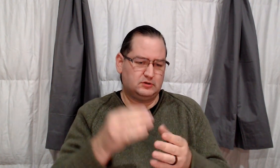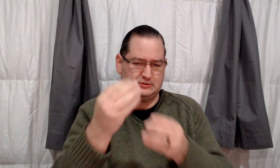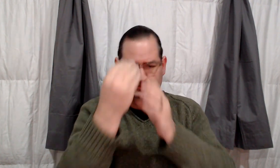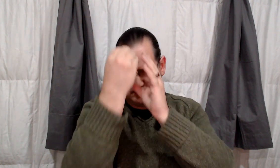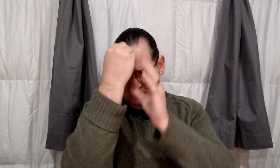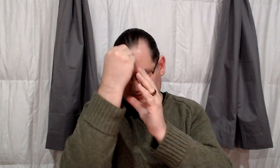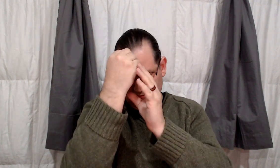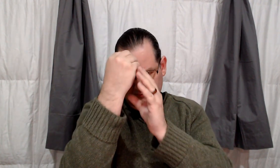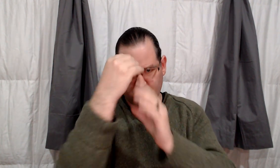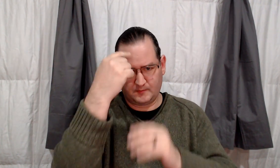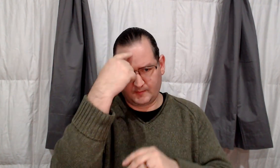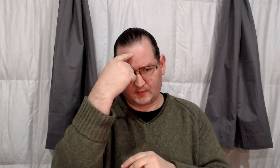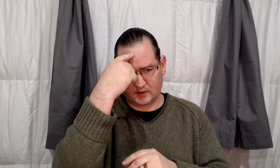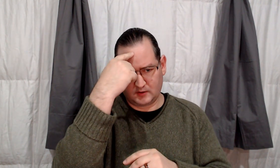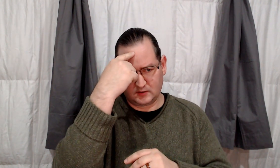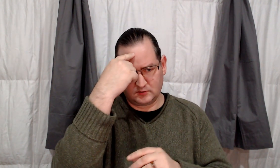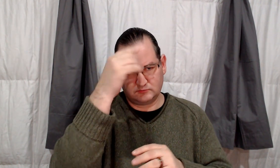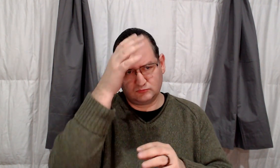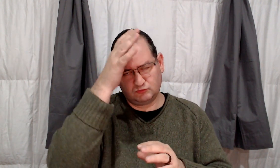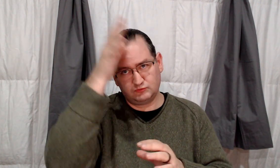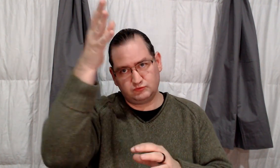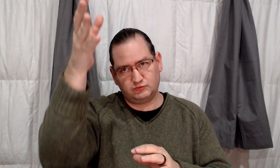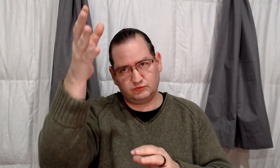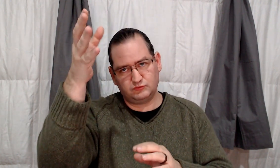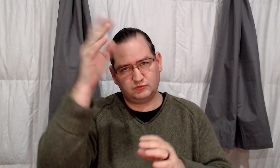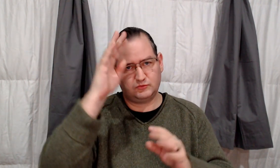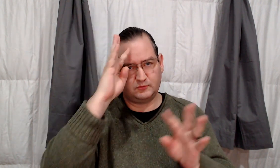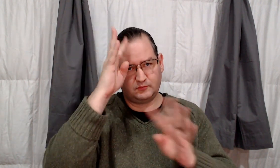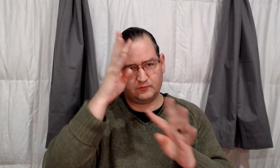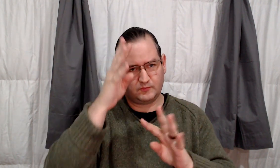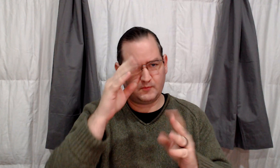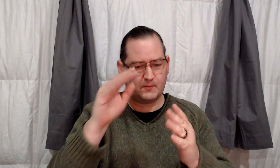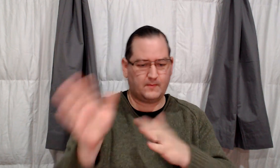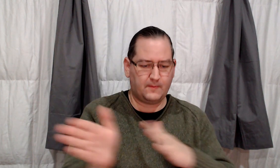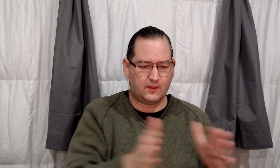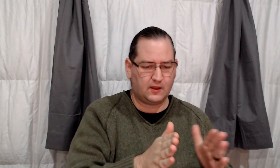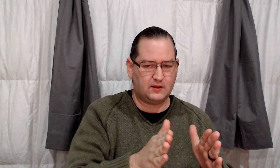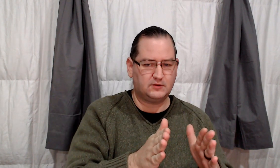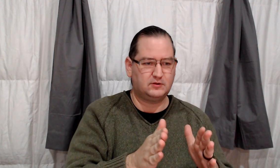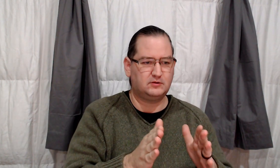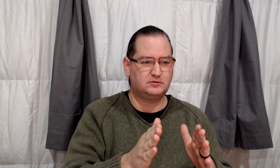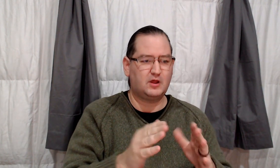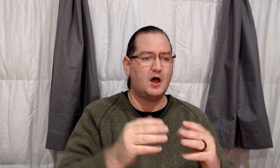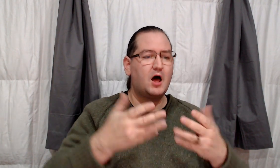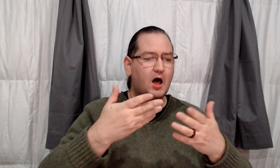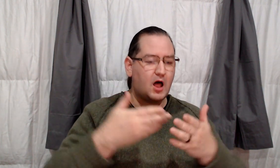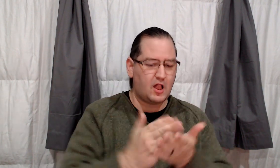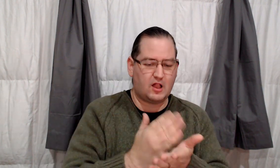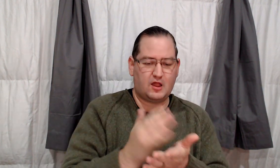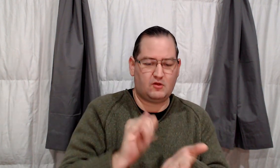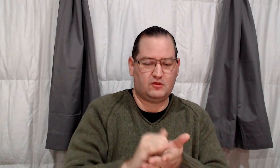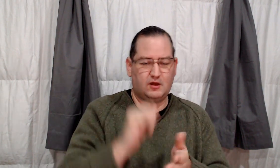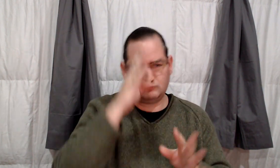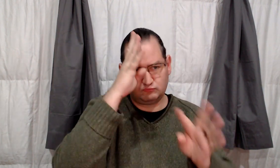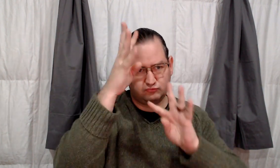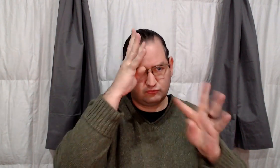makes plans, and allow that wonderful creative mind to run, flow and